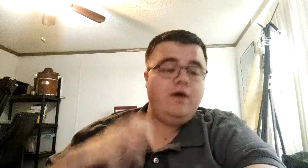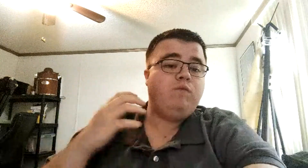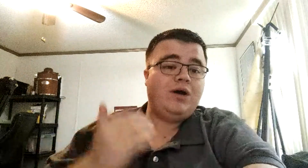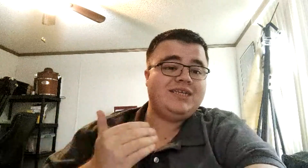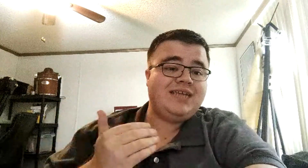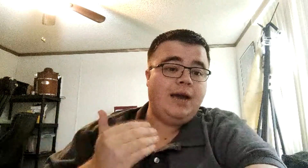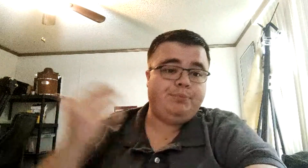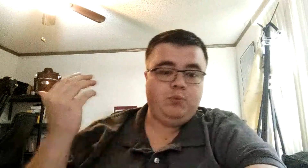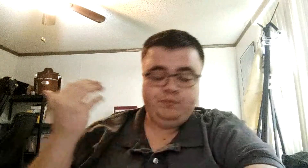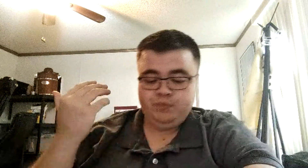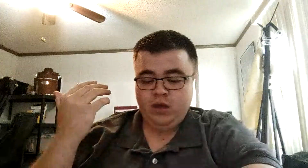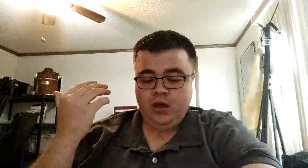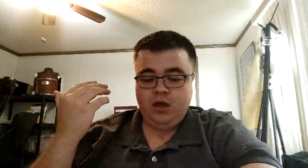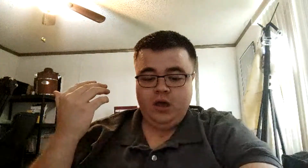For example,